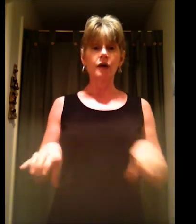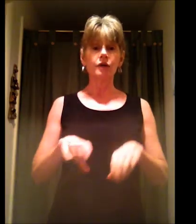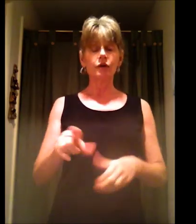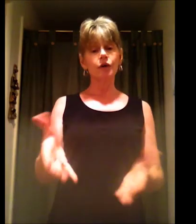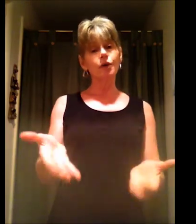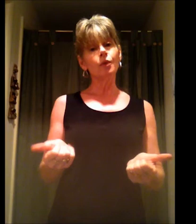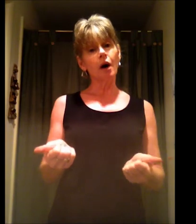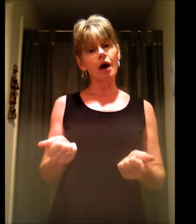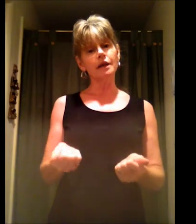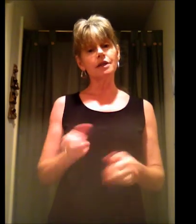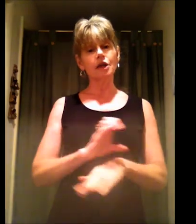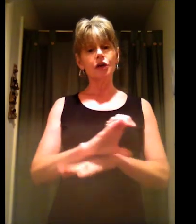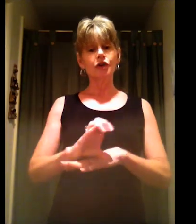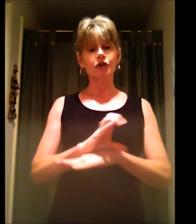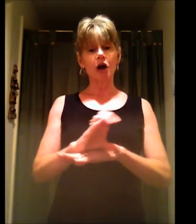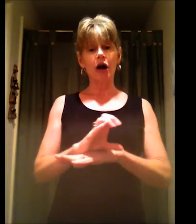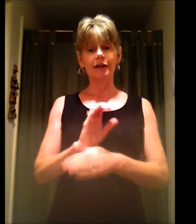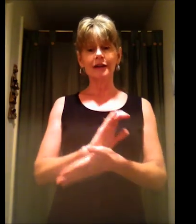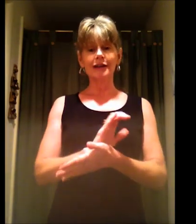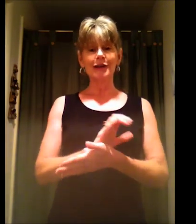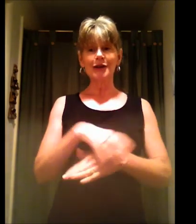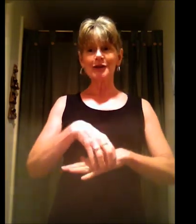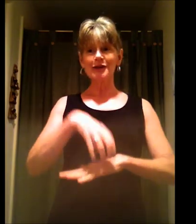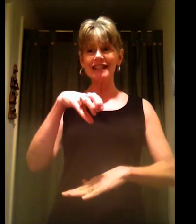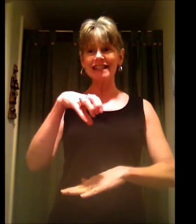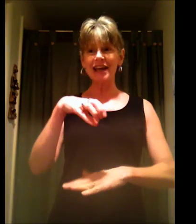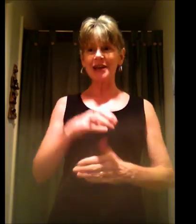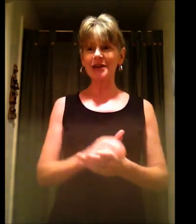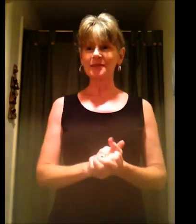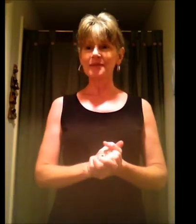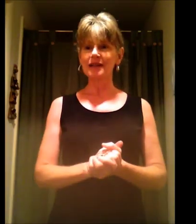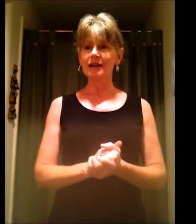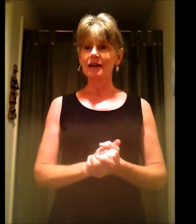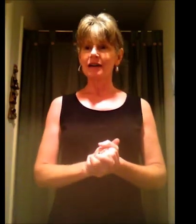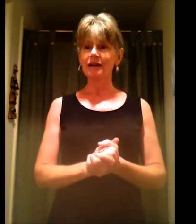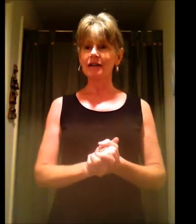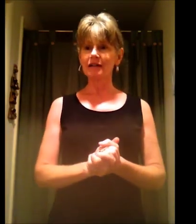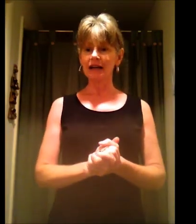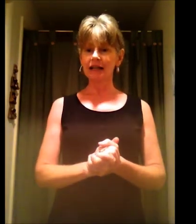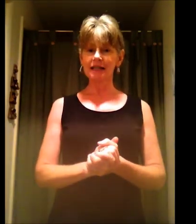Do you want chocolate cheesecake? All right,